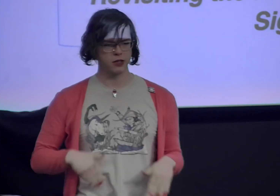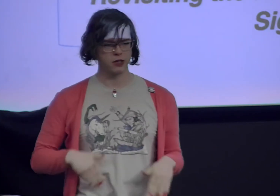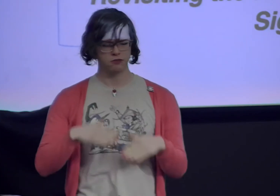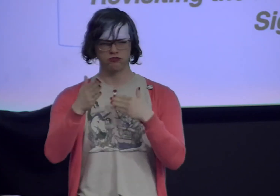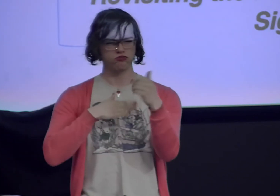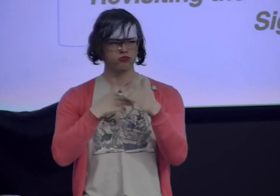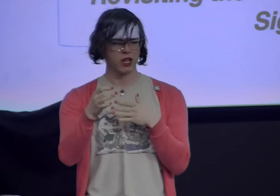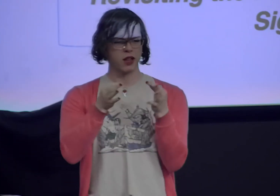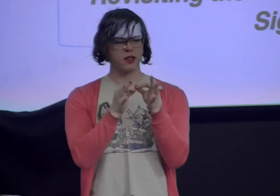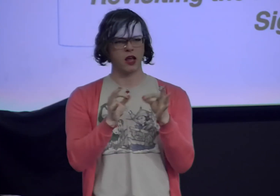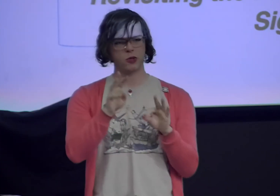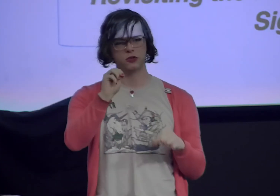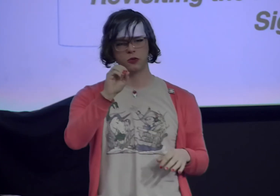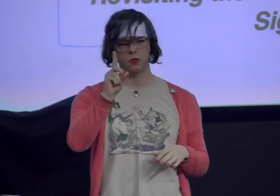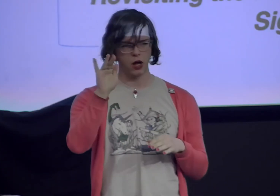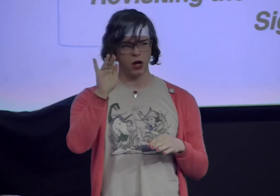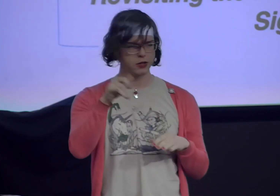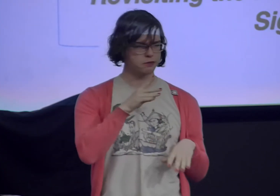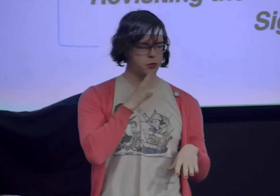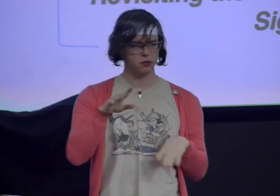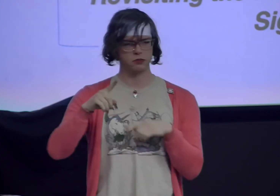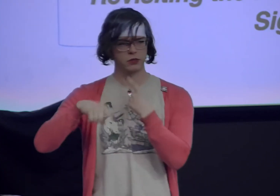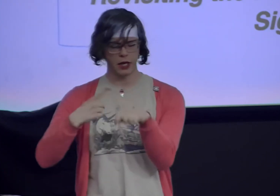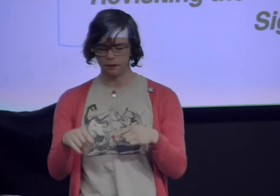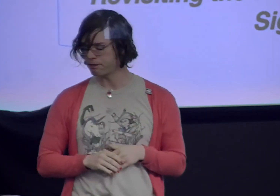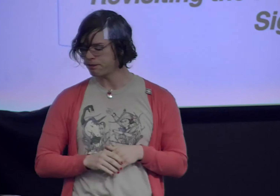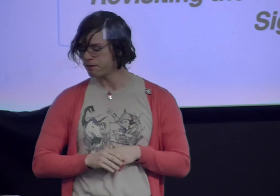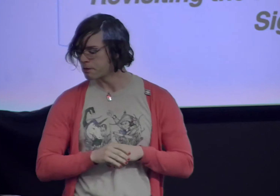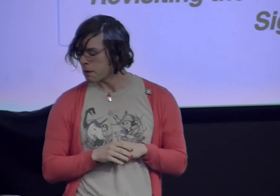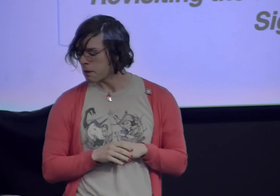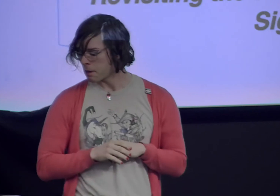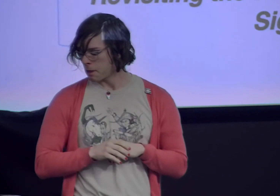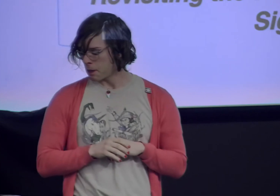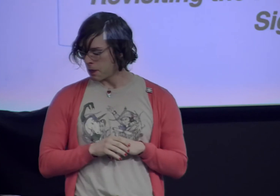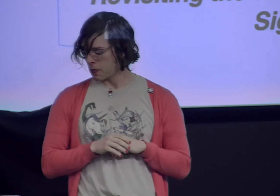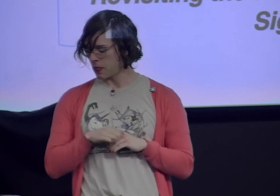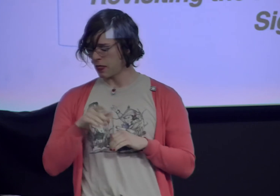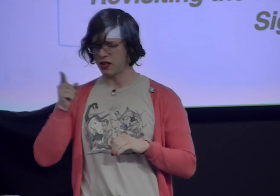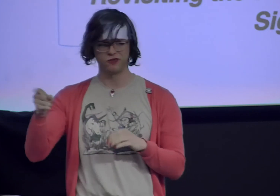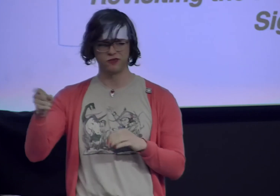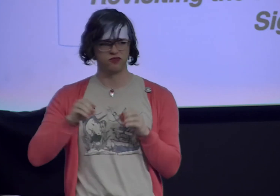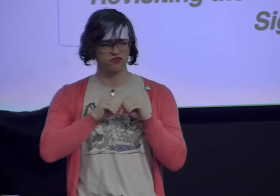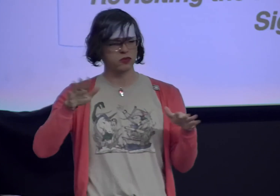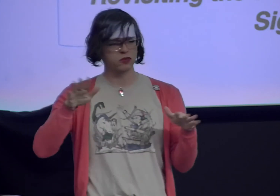His investigations aim to answer questions about the universals of language in the human mind, brain, and